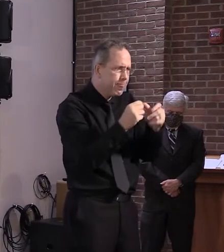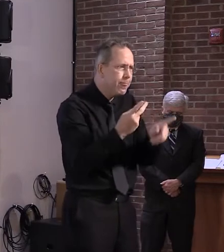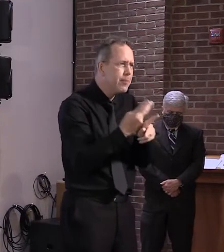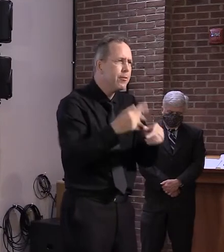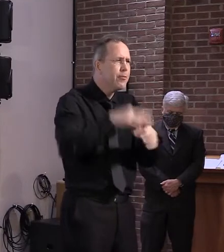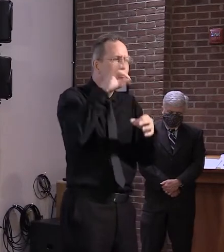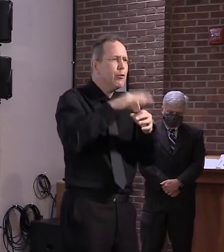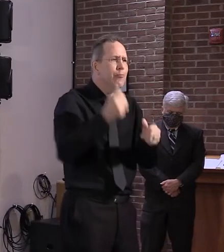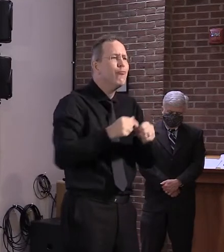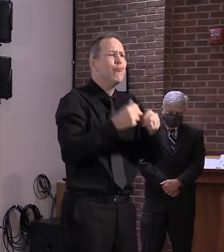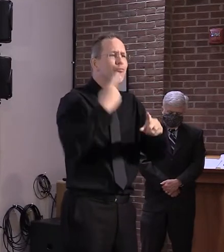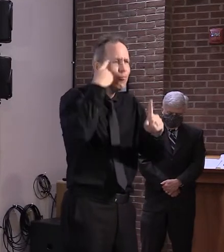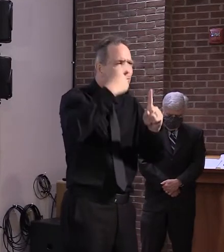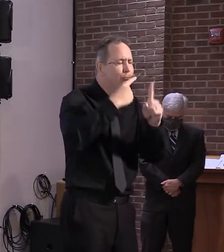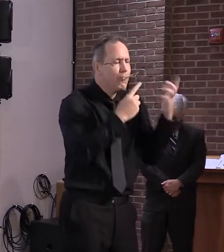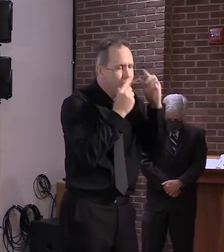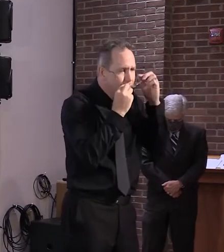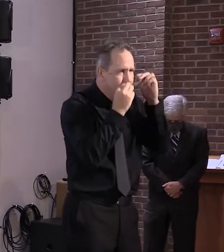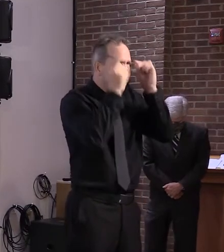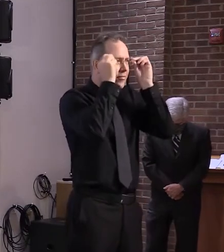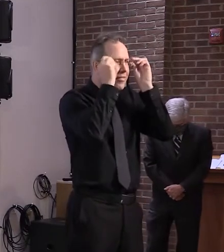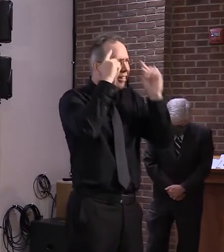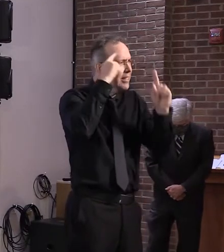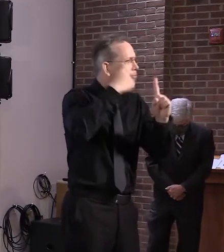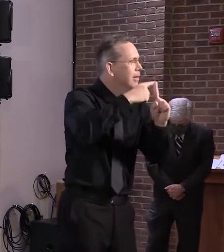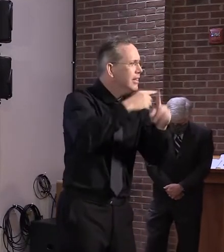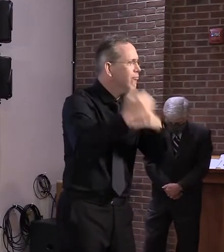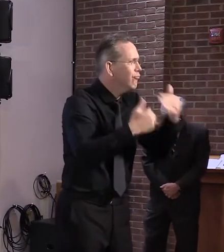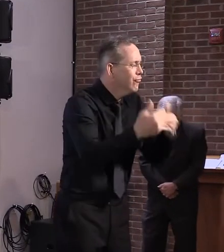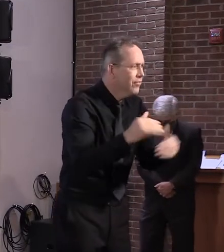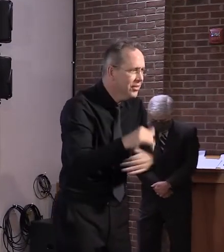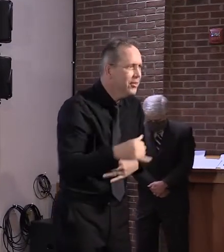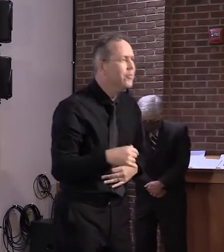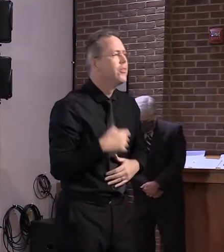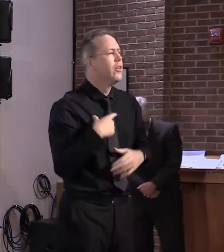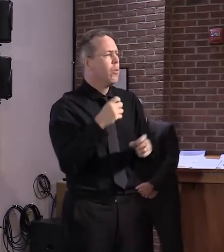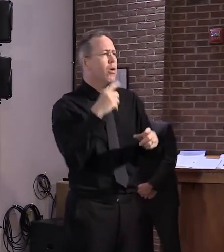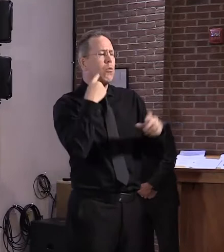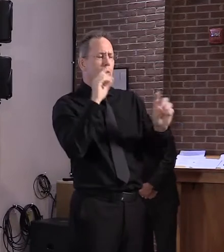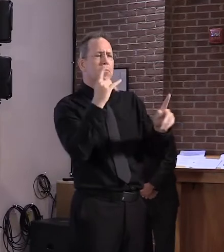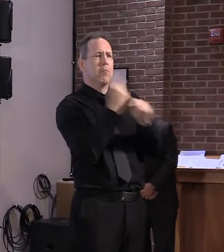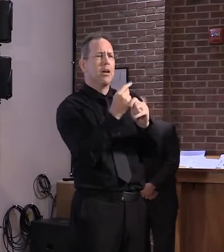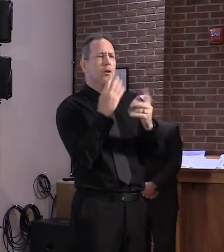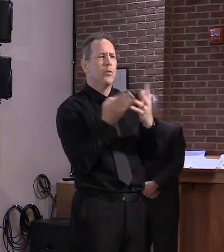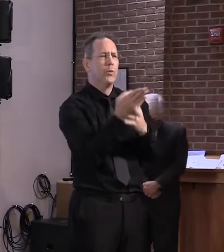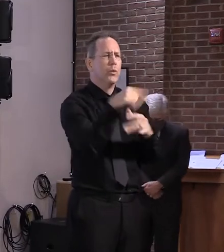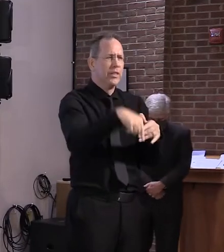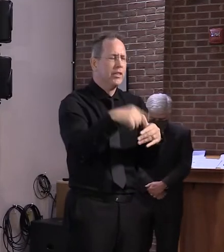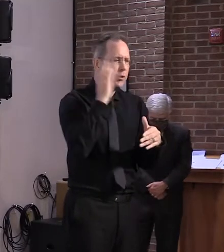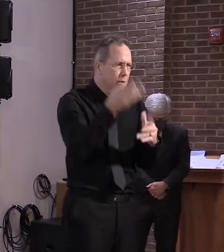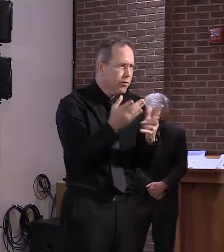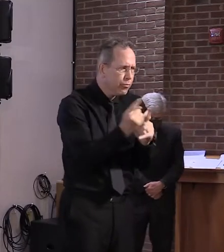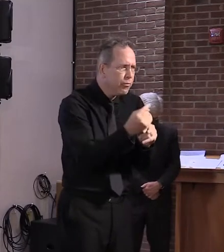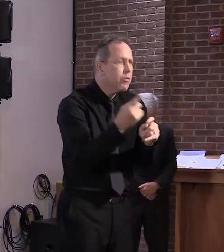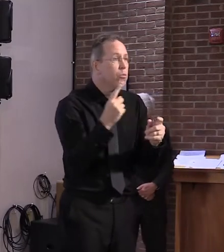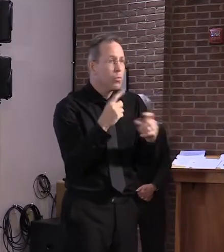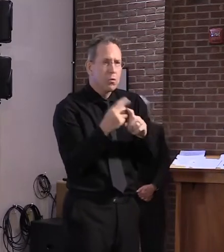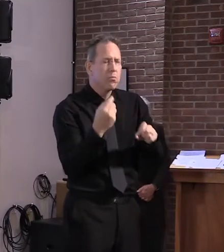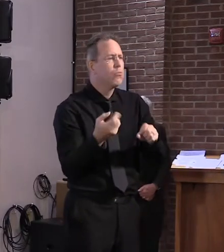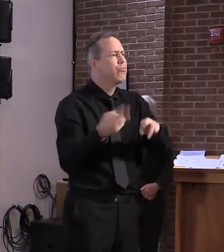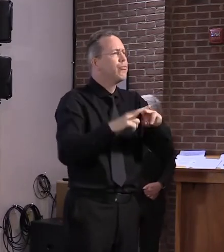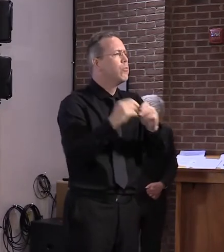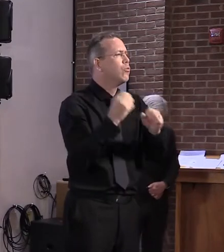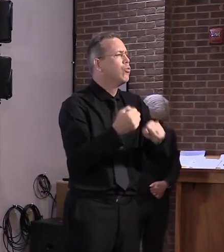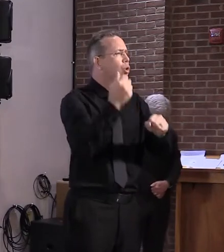going through over the last 4 months, I know we'll get through this and be stronger than we were before. But to